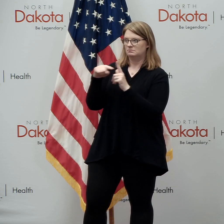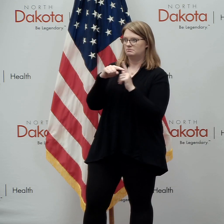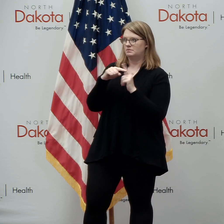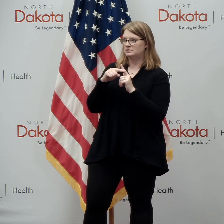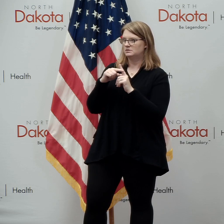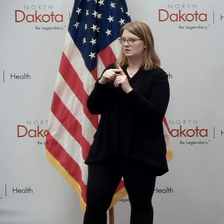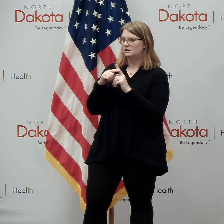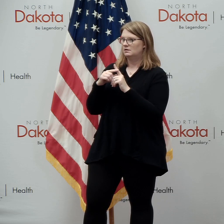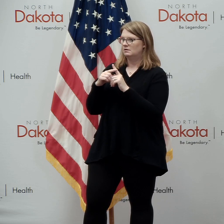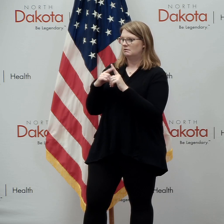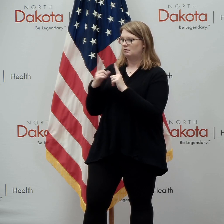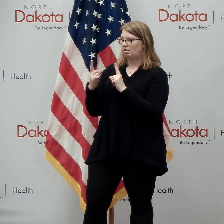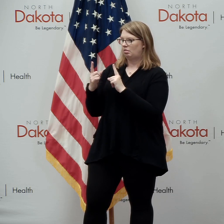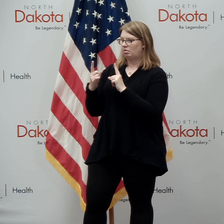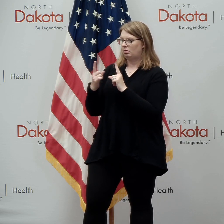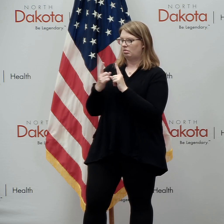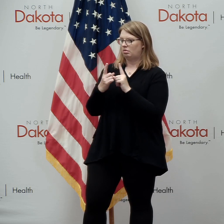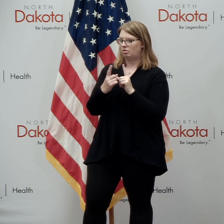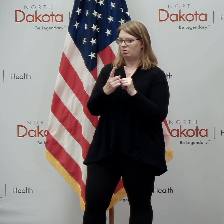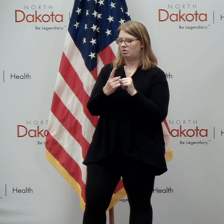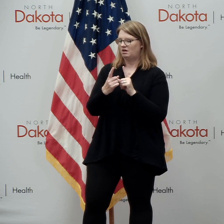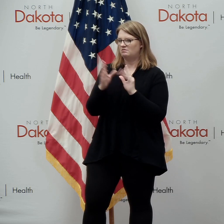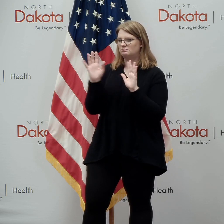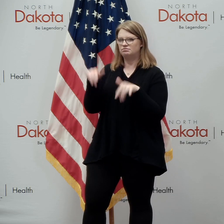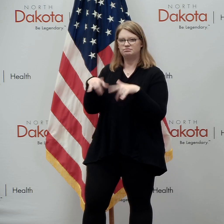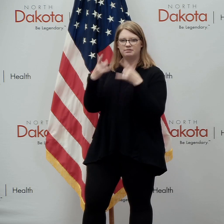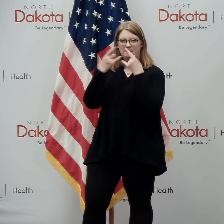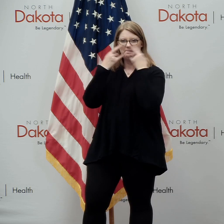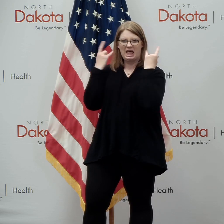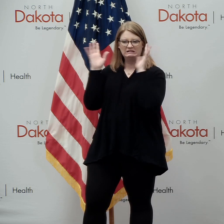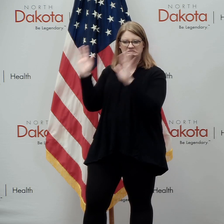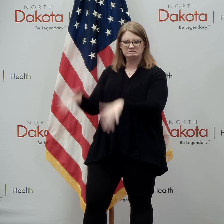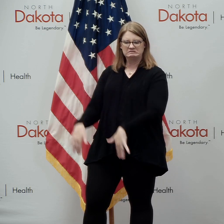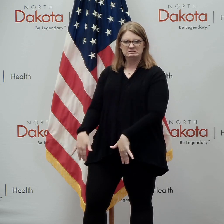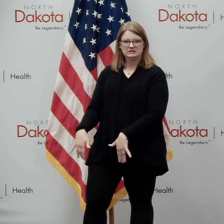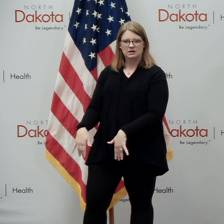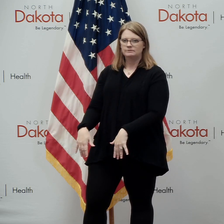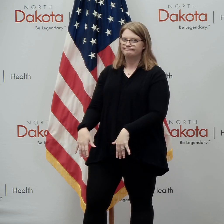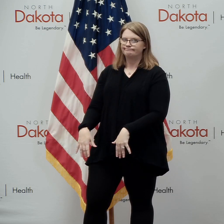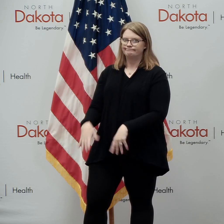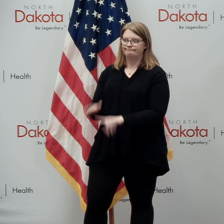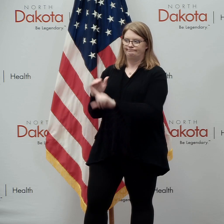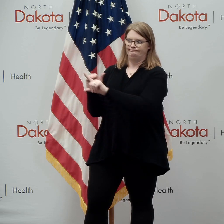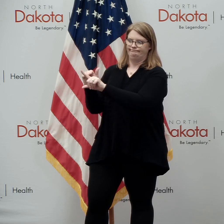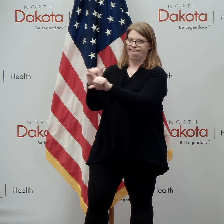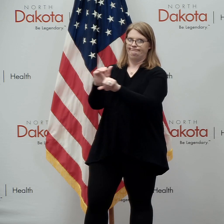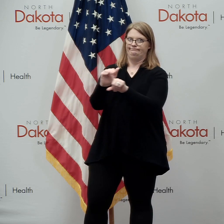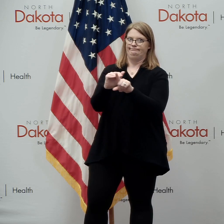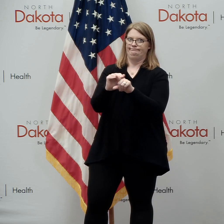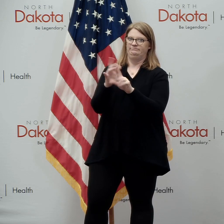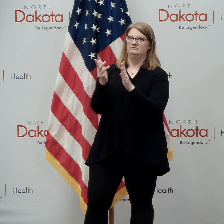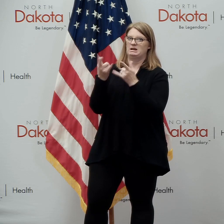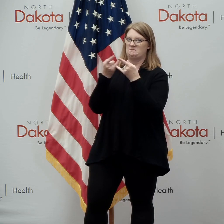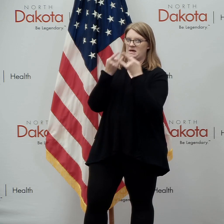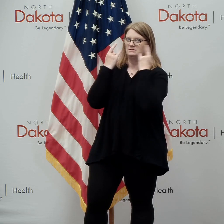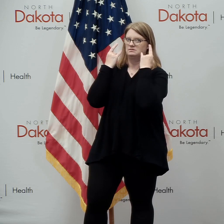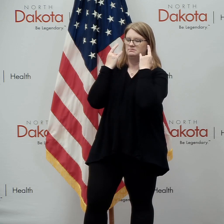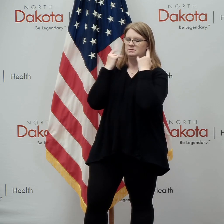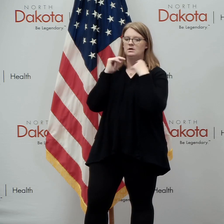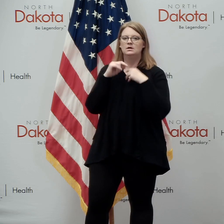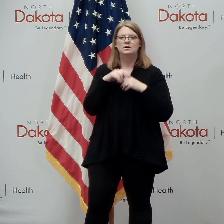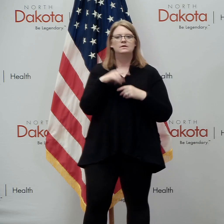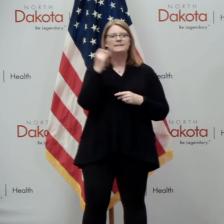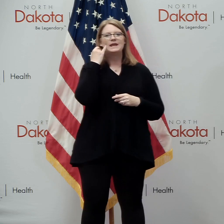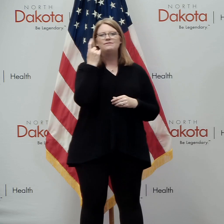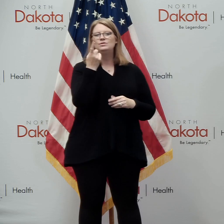hey, I don't need to wear a mask anymore. This would be a time, again, to just help raise awareness. If you're someone who